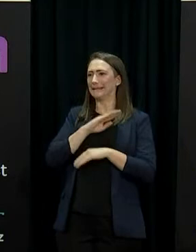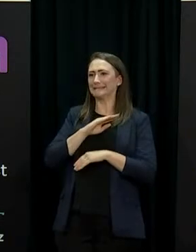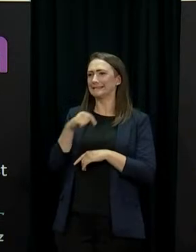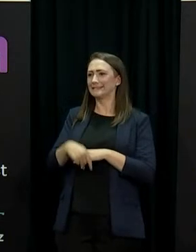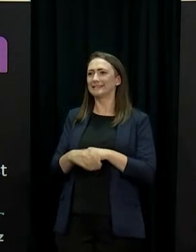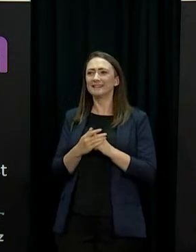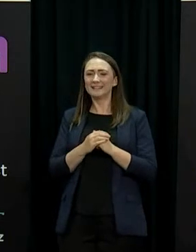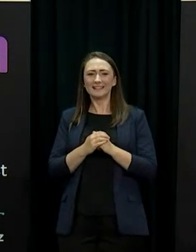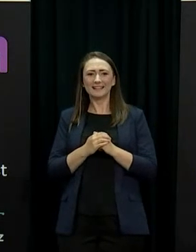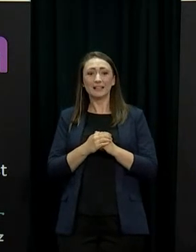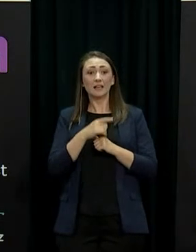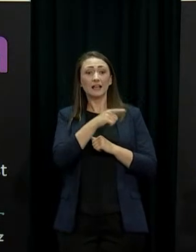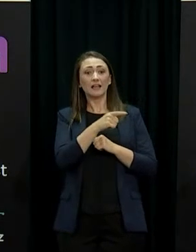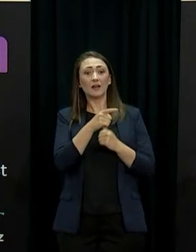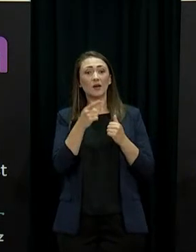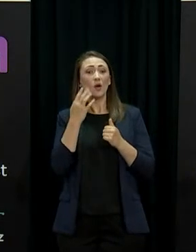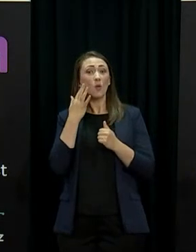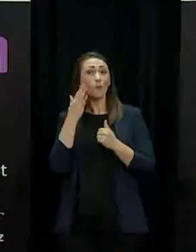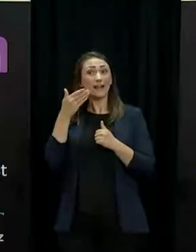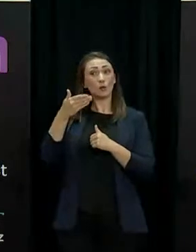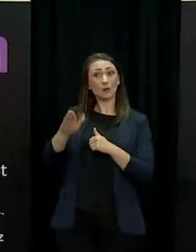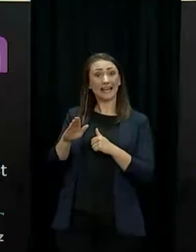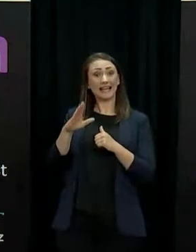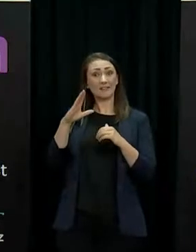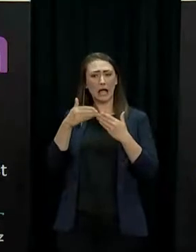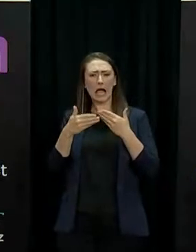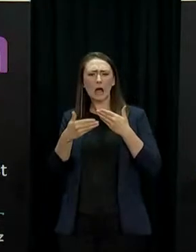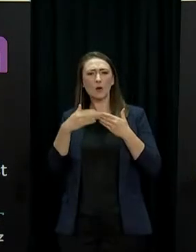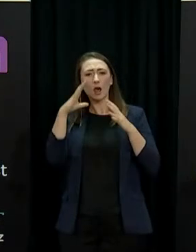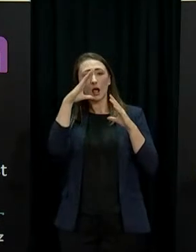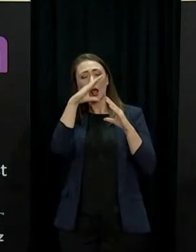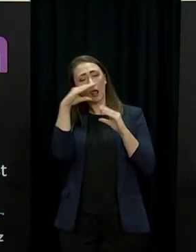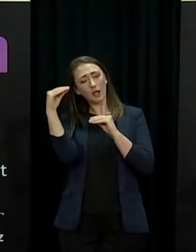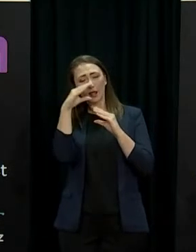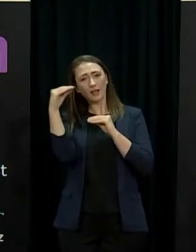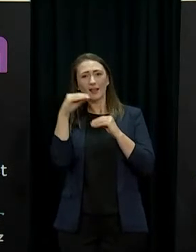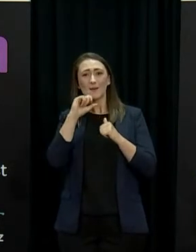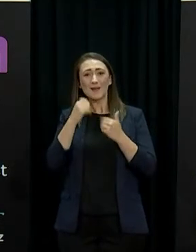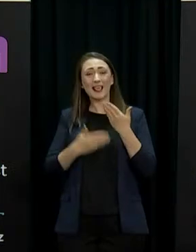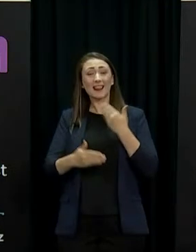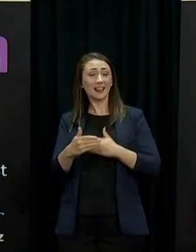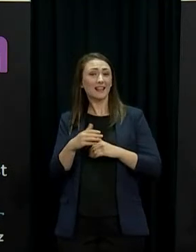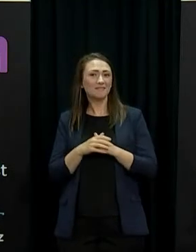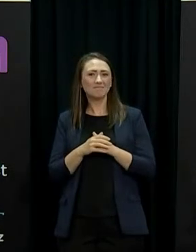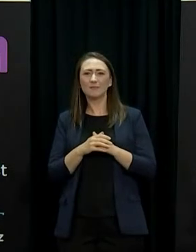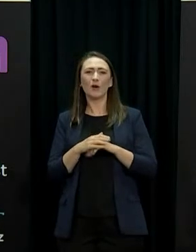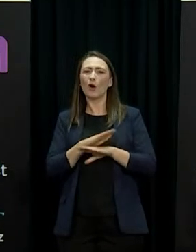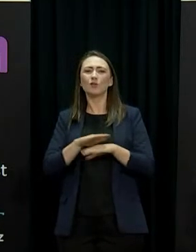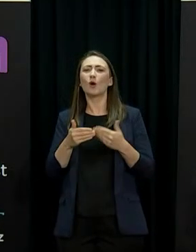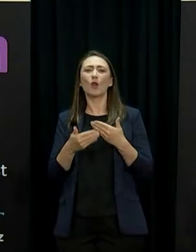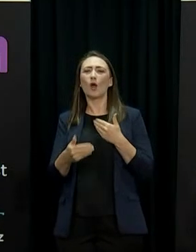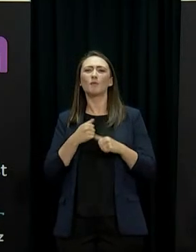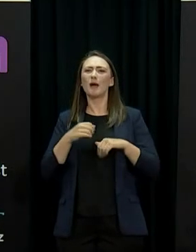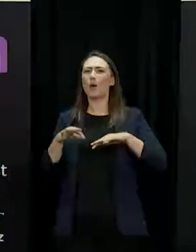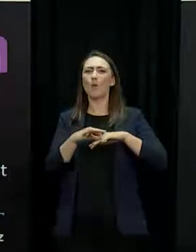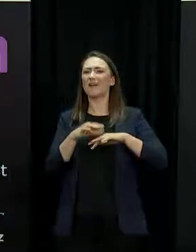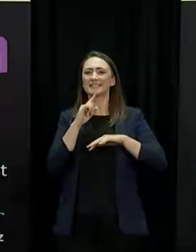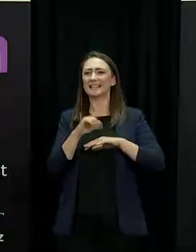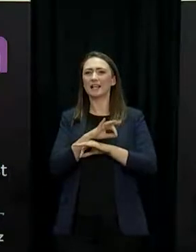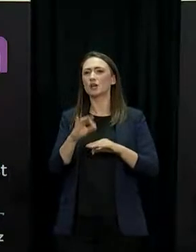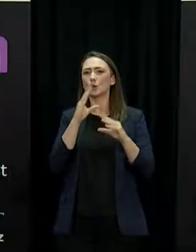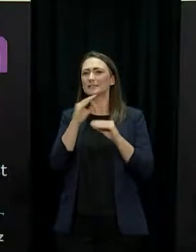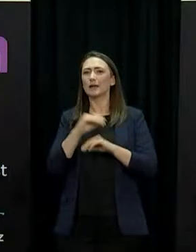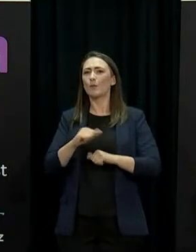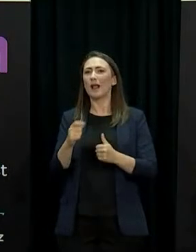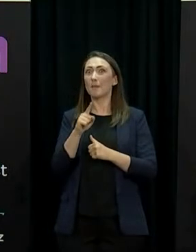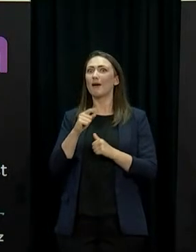As long as I can. I'm not a big sleeper, as my wife will attest to, but I'll just look forward to relaxing. There's plenty of books on the